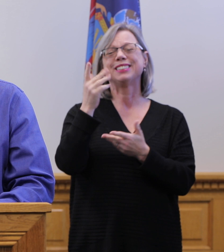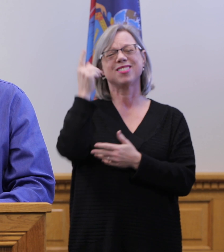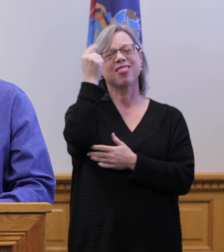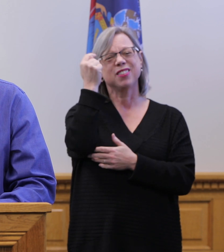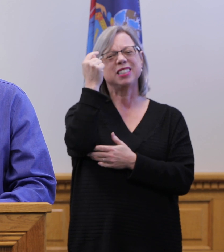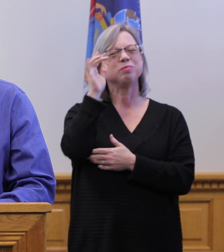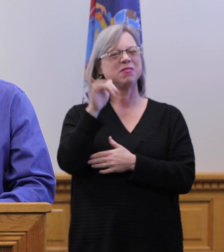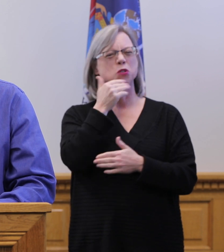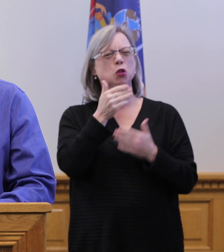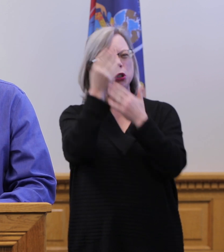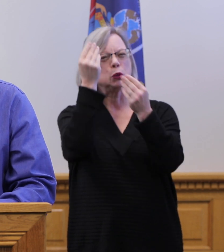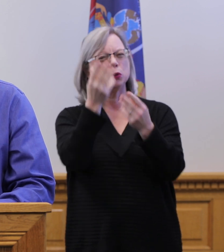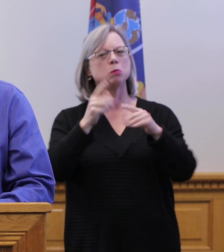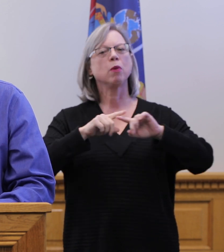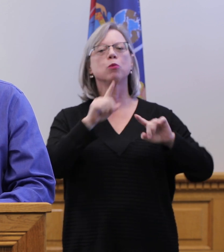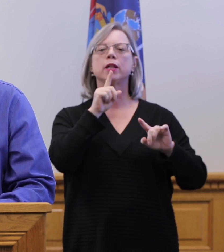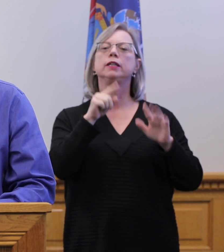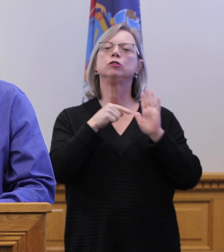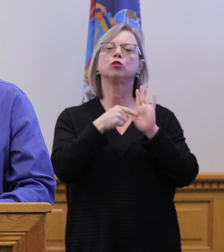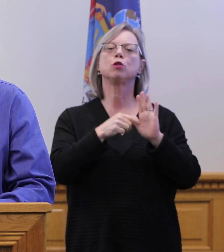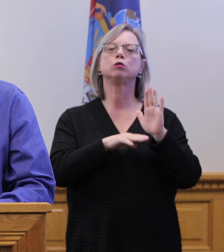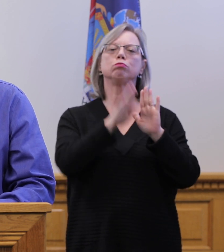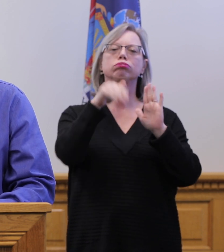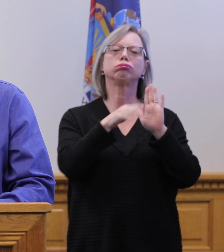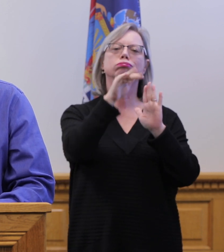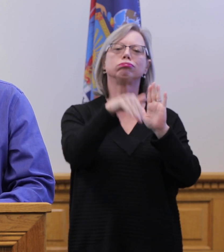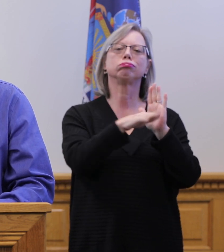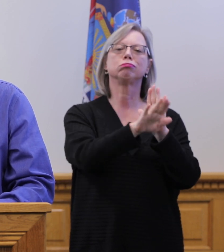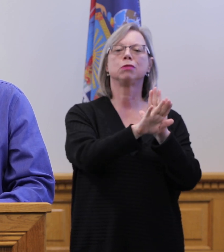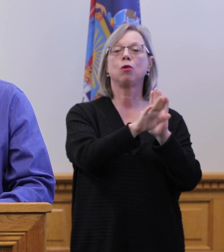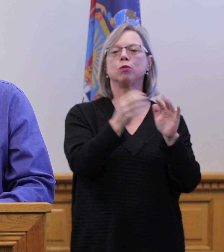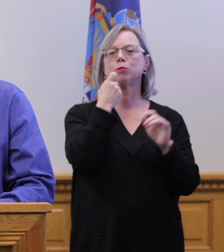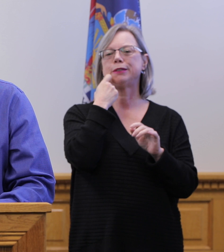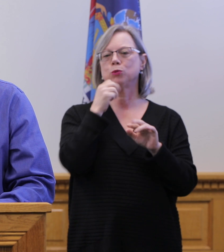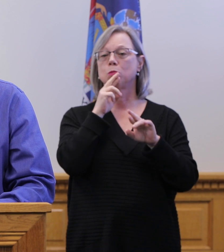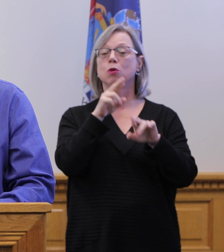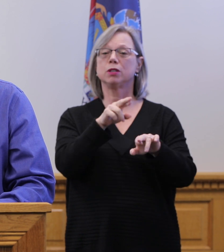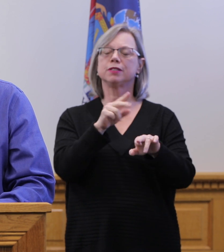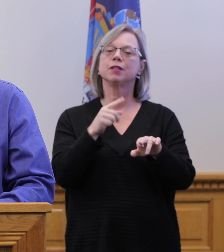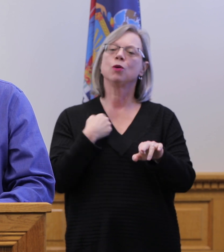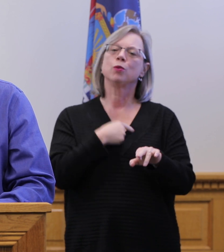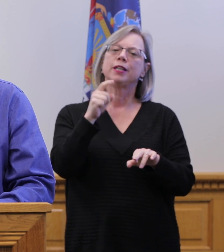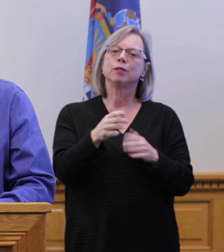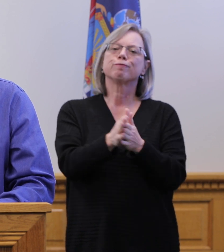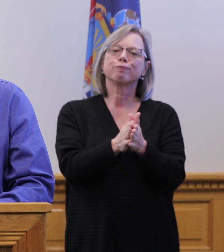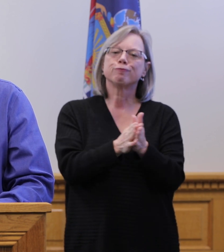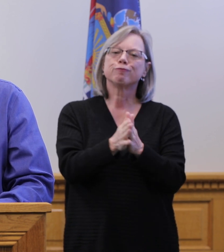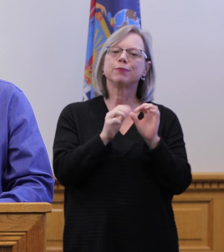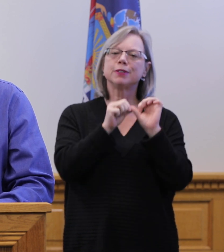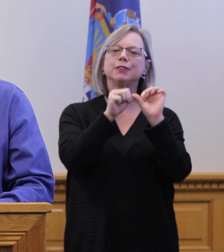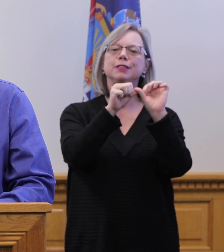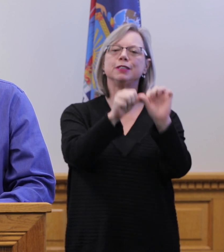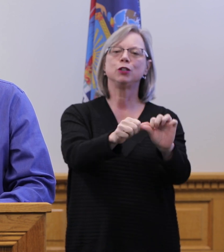it demonstrates the fluctuation we've seen in recent reports. We must remain steadfast as we work to get more people vaccinated,